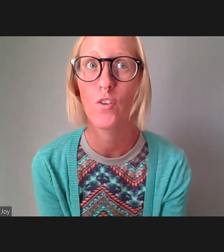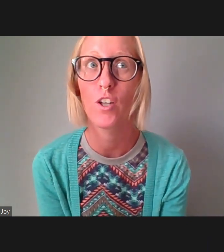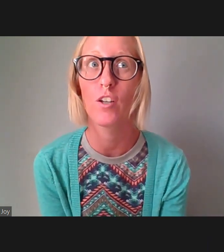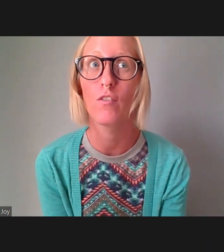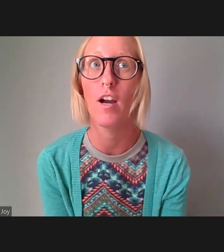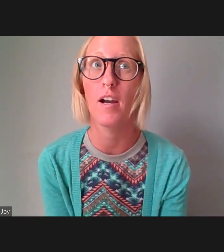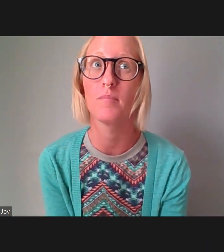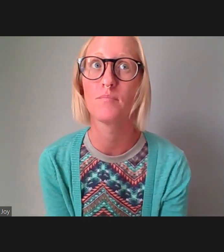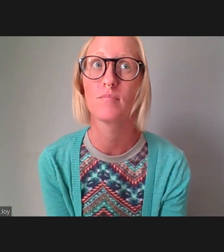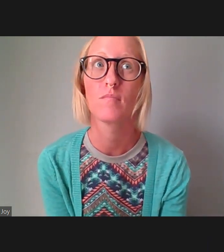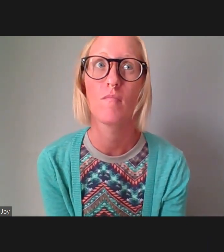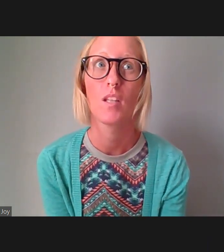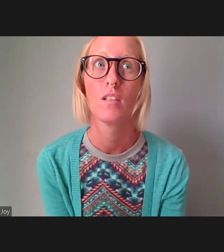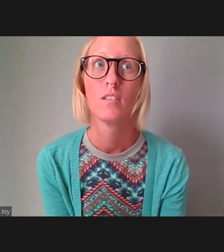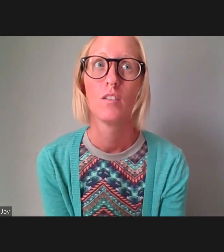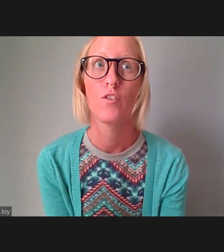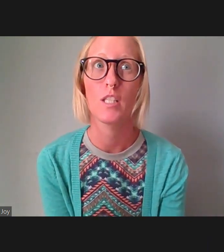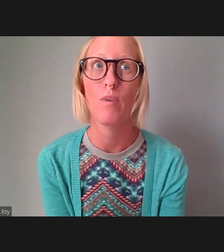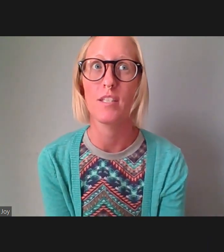for